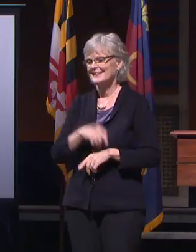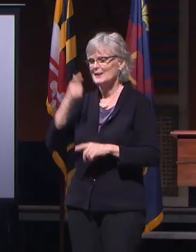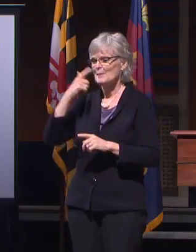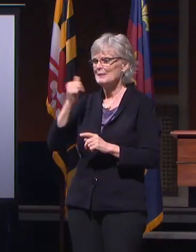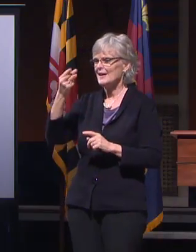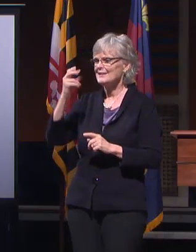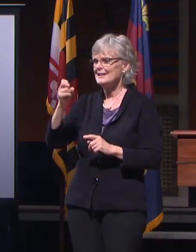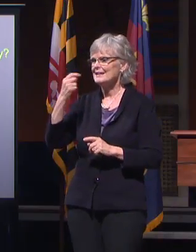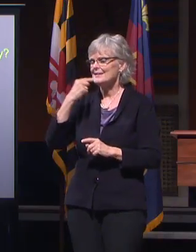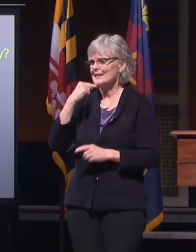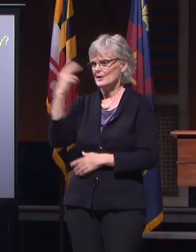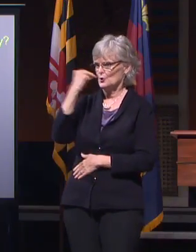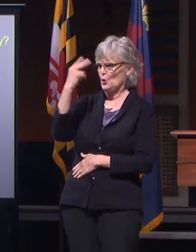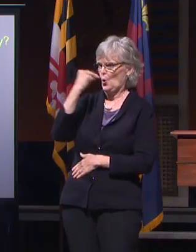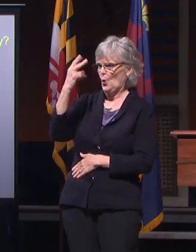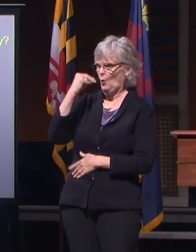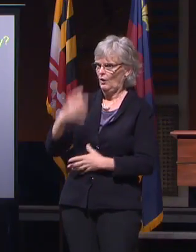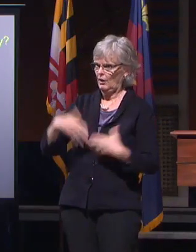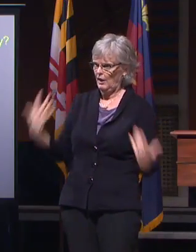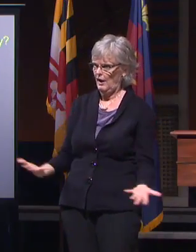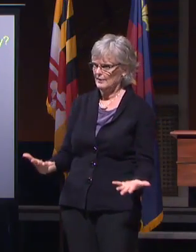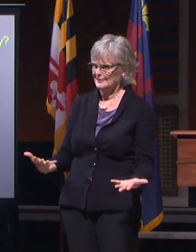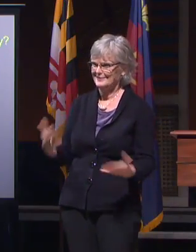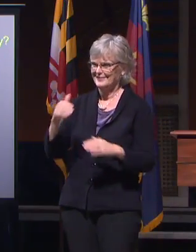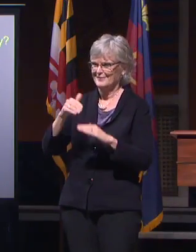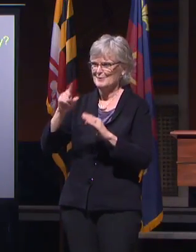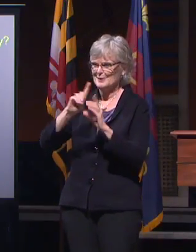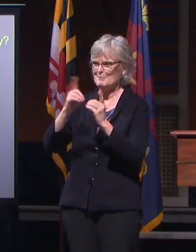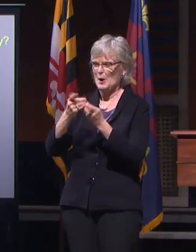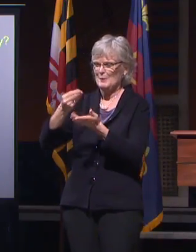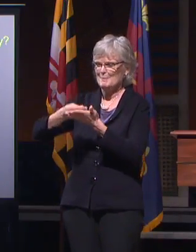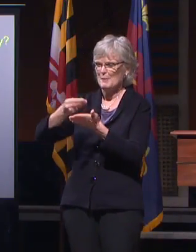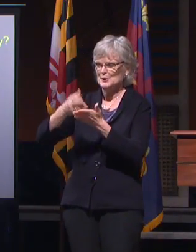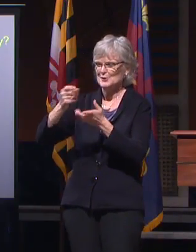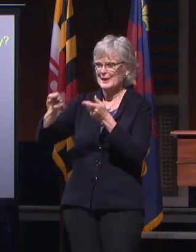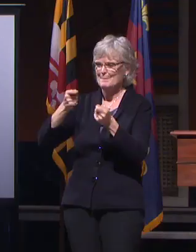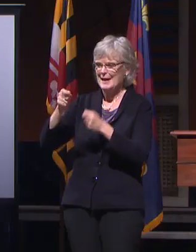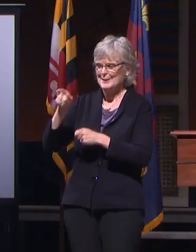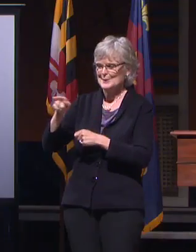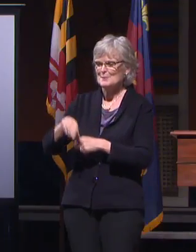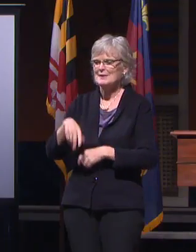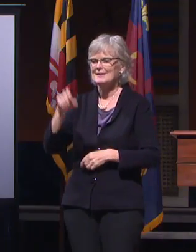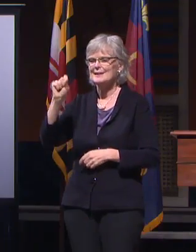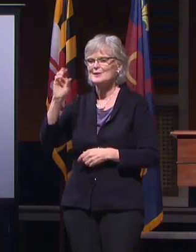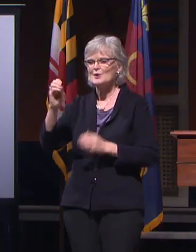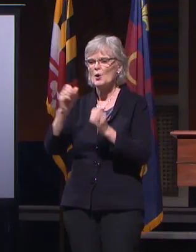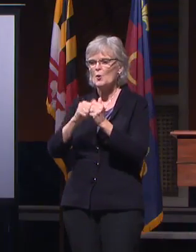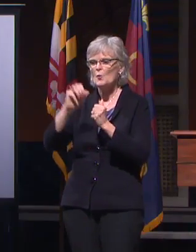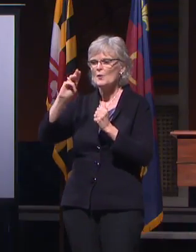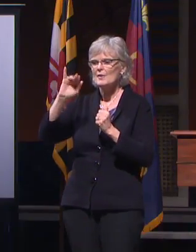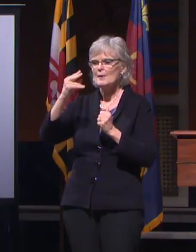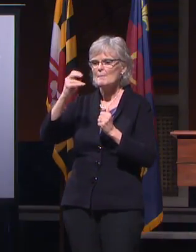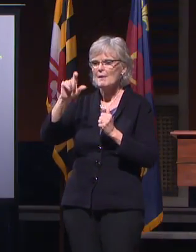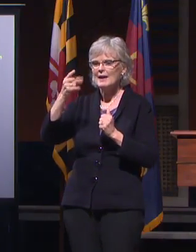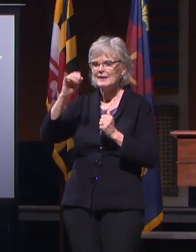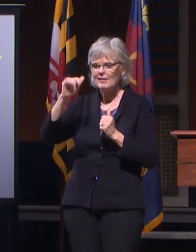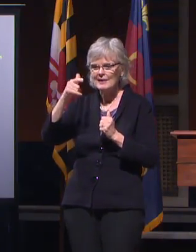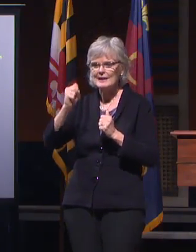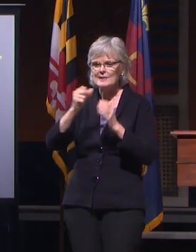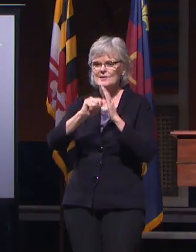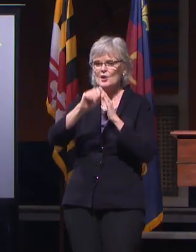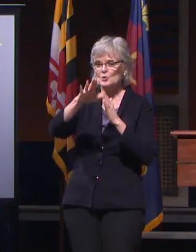Because he says no to us a lot over at the Department of Budget and Management. So with Michael Higgs and under his